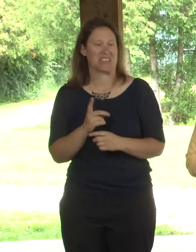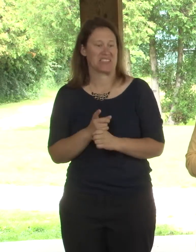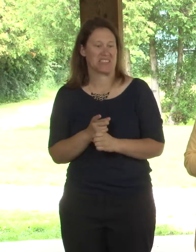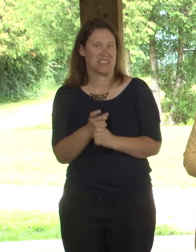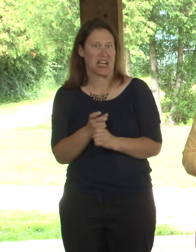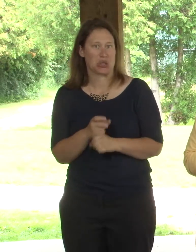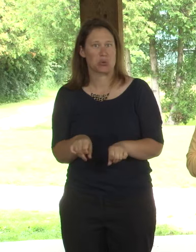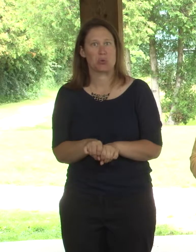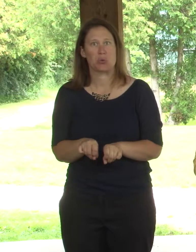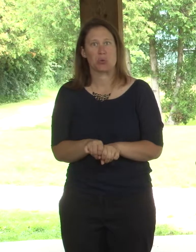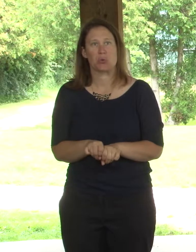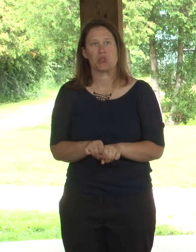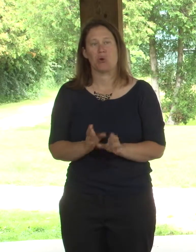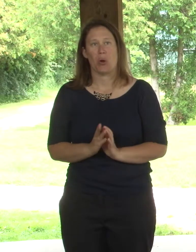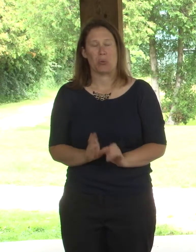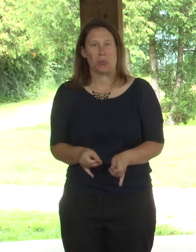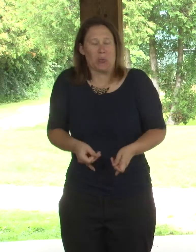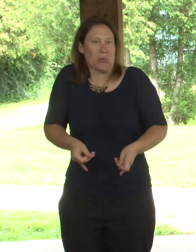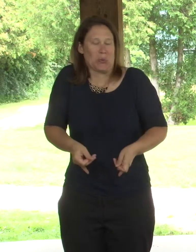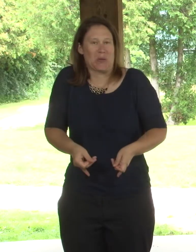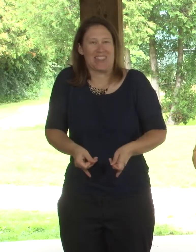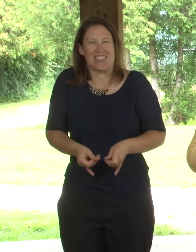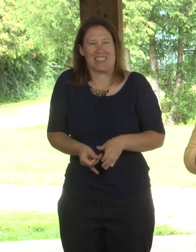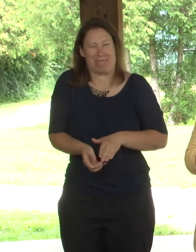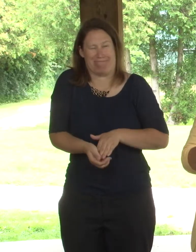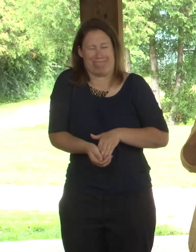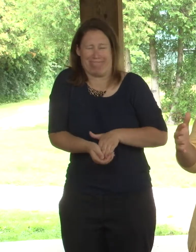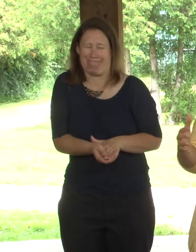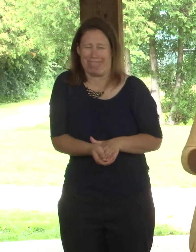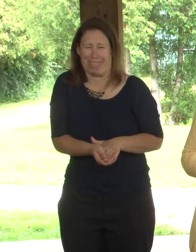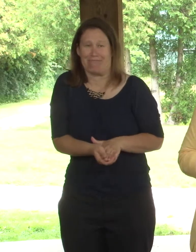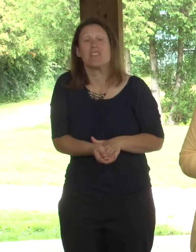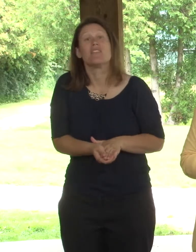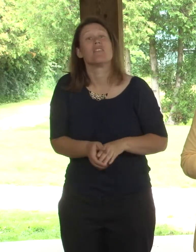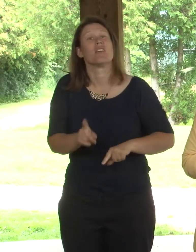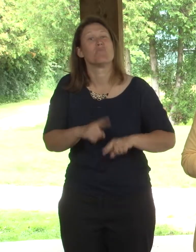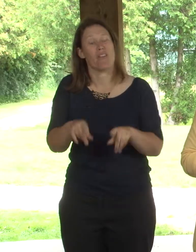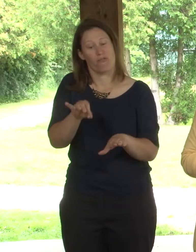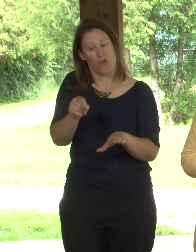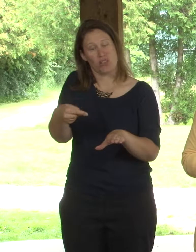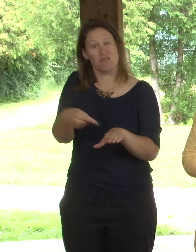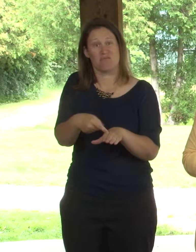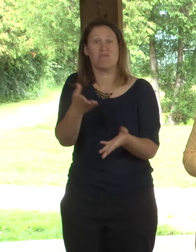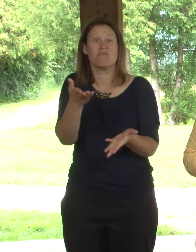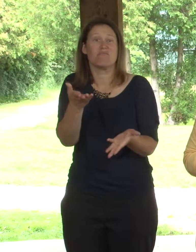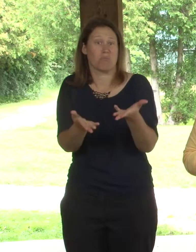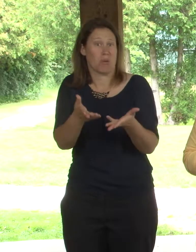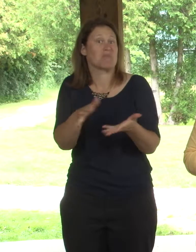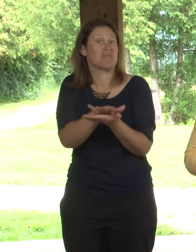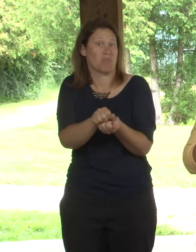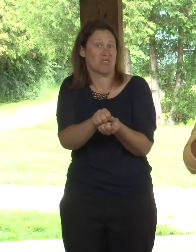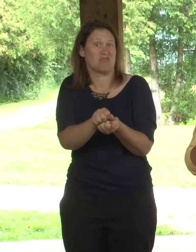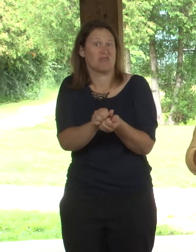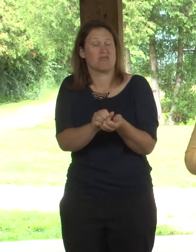or confined shoes or those lovely high-heeled pumps, but they may not have done so well for us as we start to age.